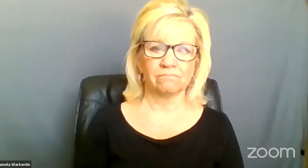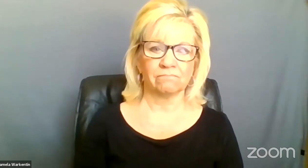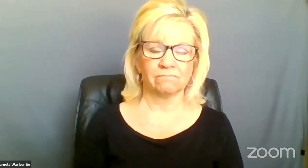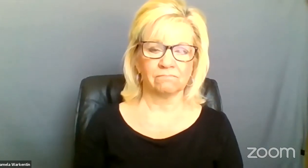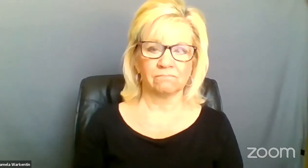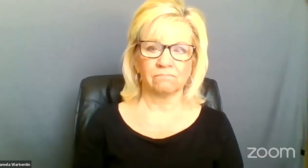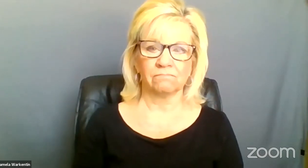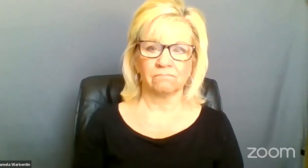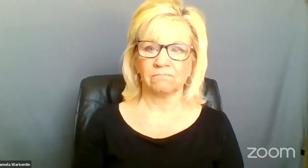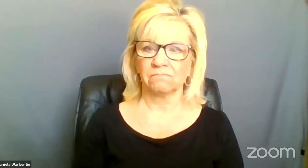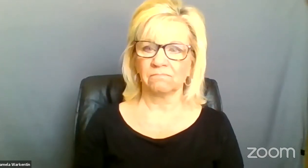is happening.